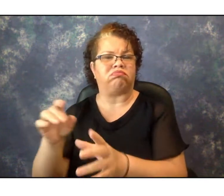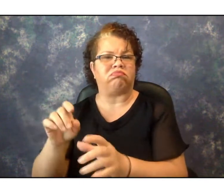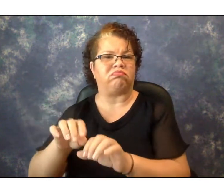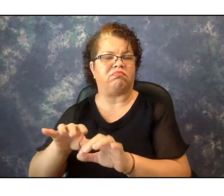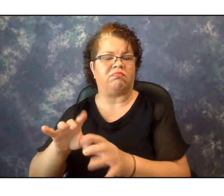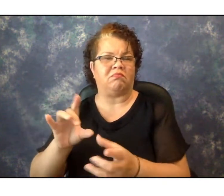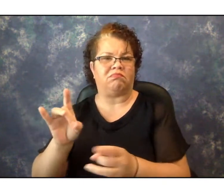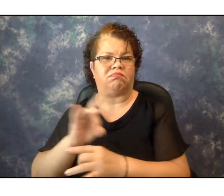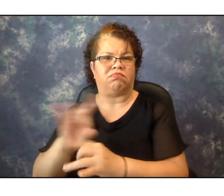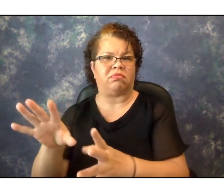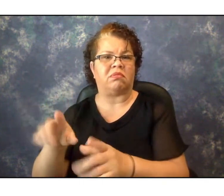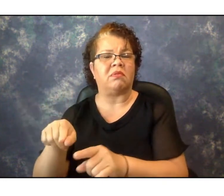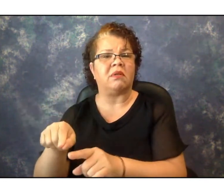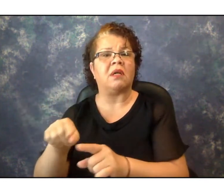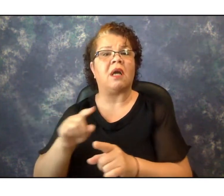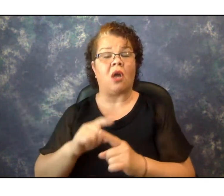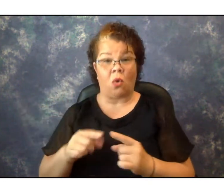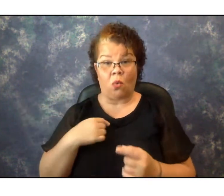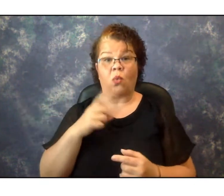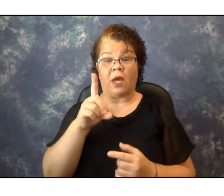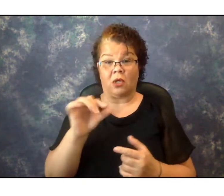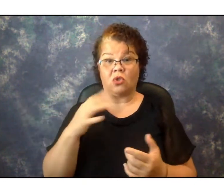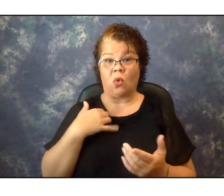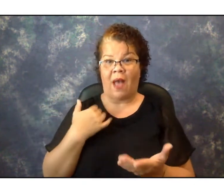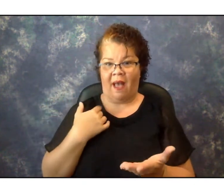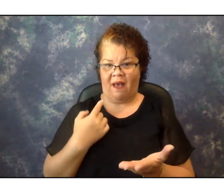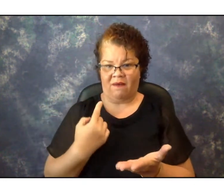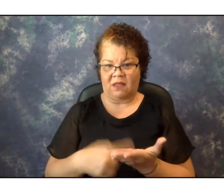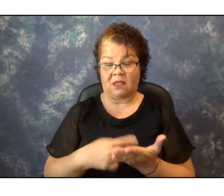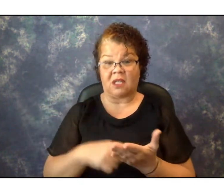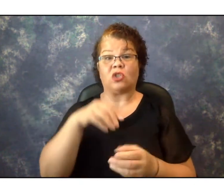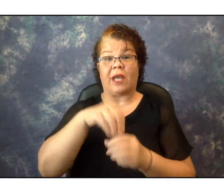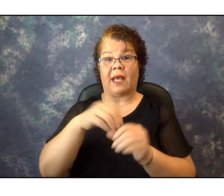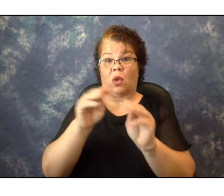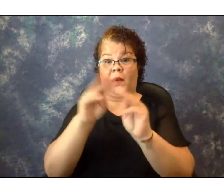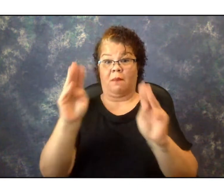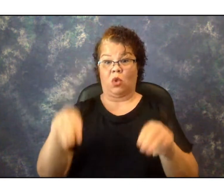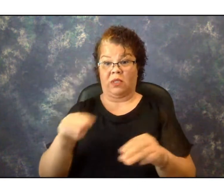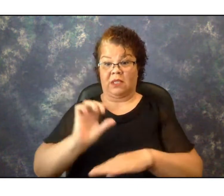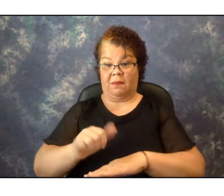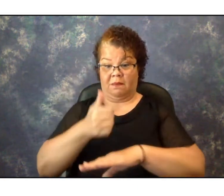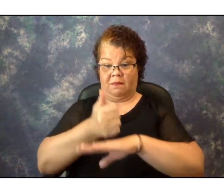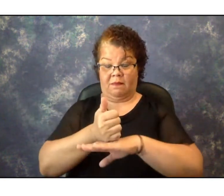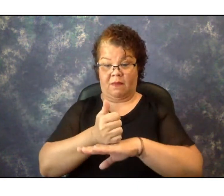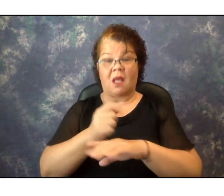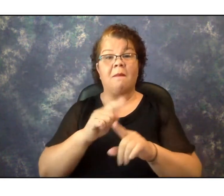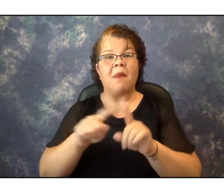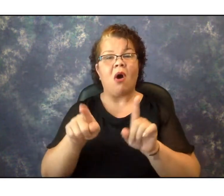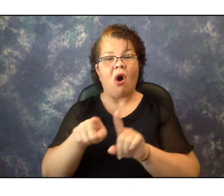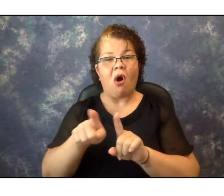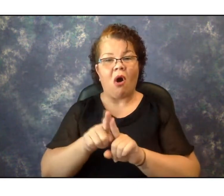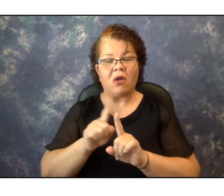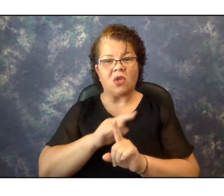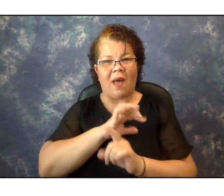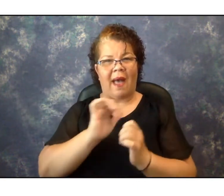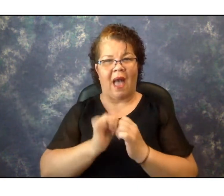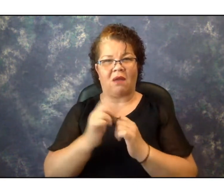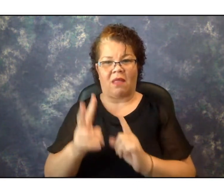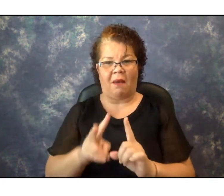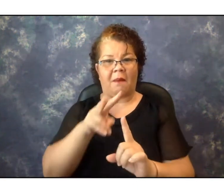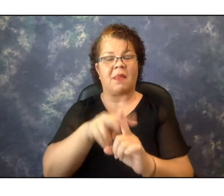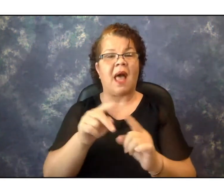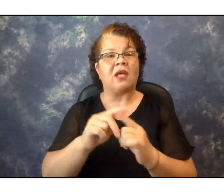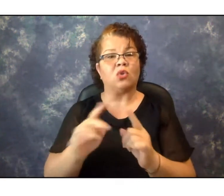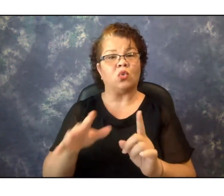museum setting like that. And it was really important to include it in the context of everything. And I think context is